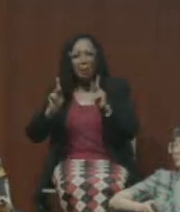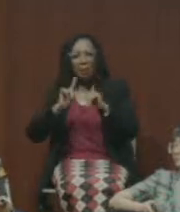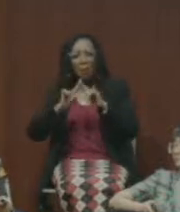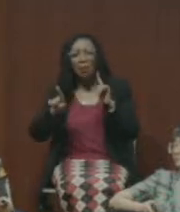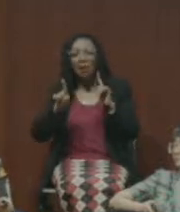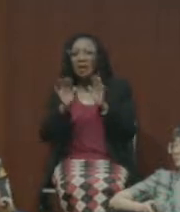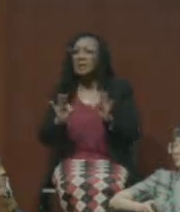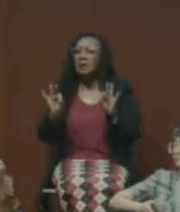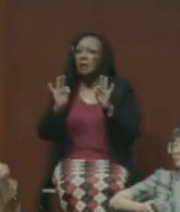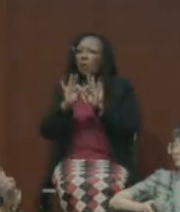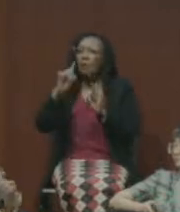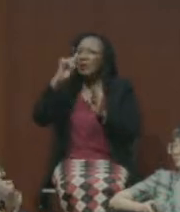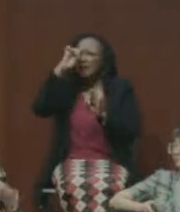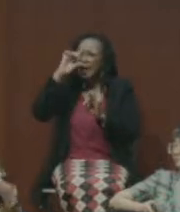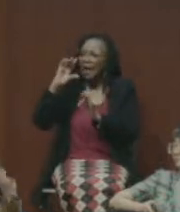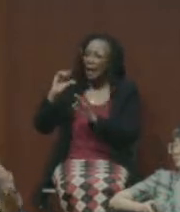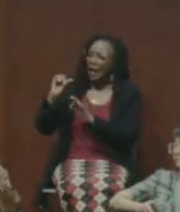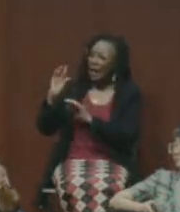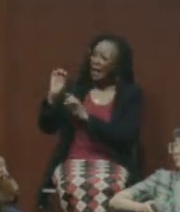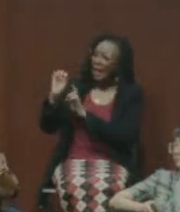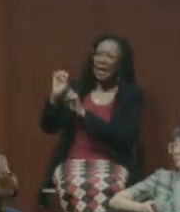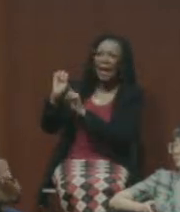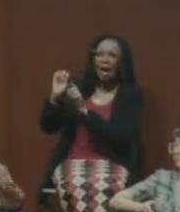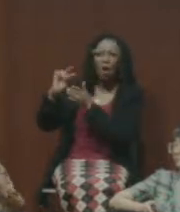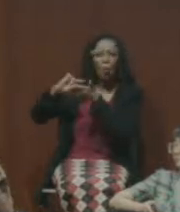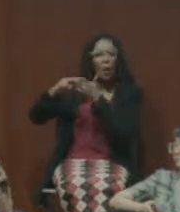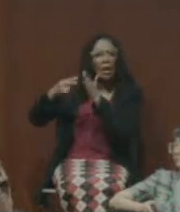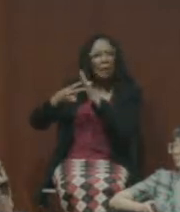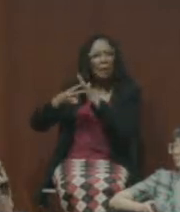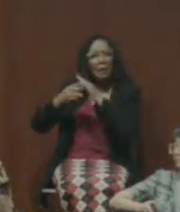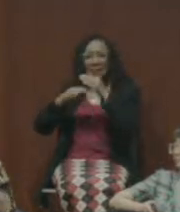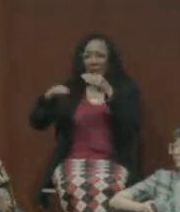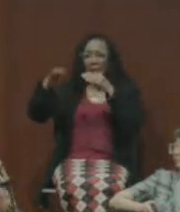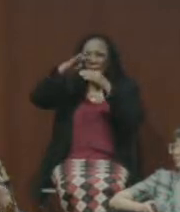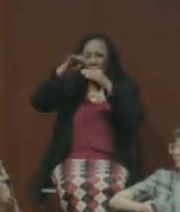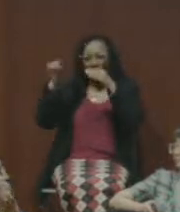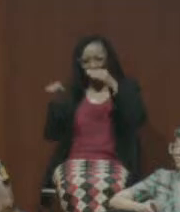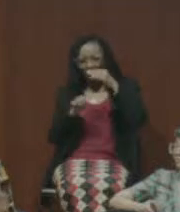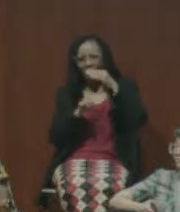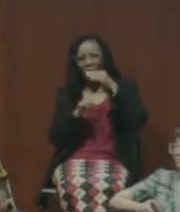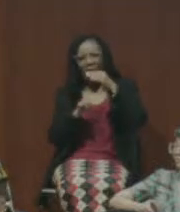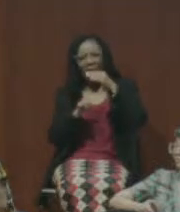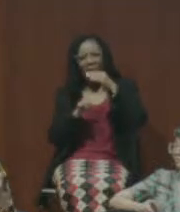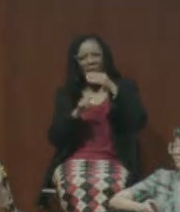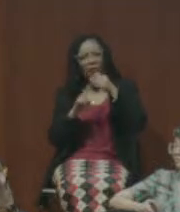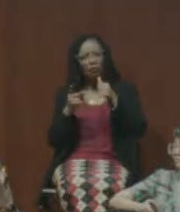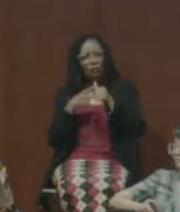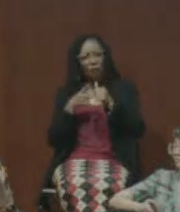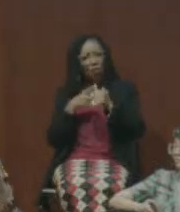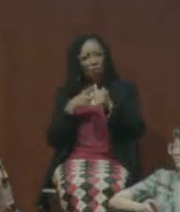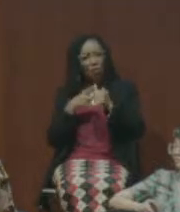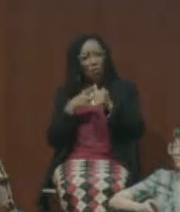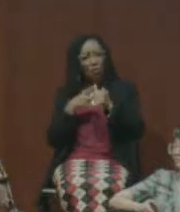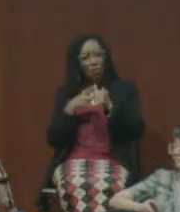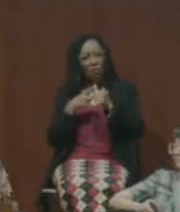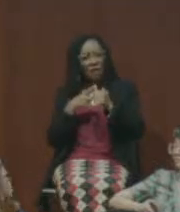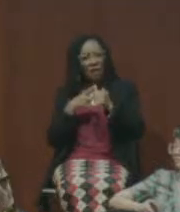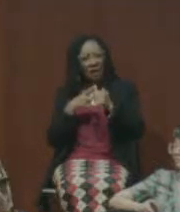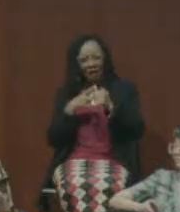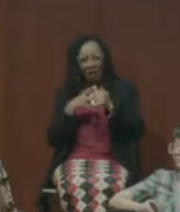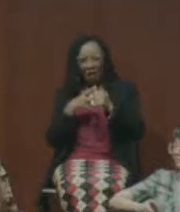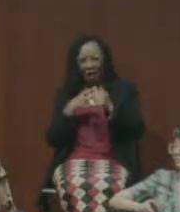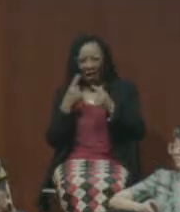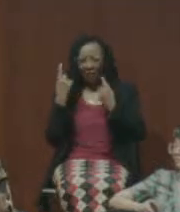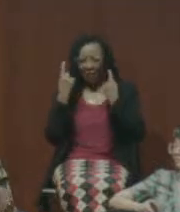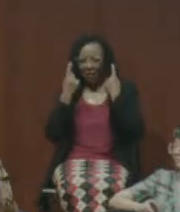about what care means and what care from above and below means, I had to look at what the